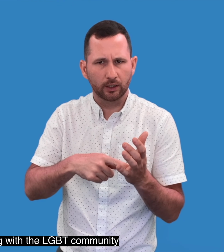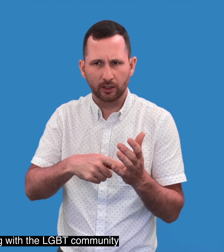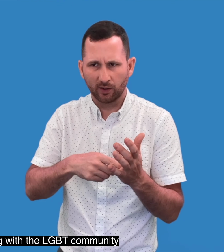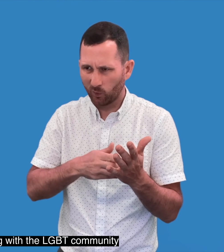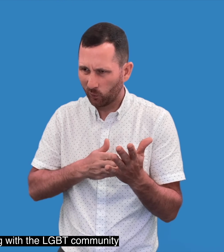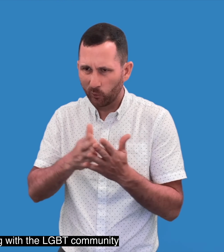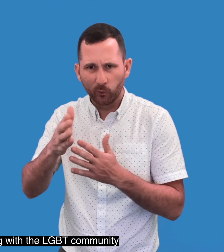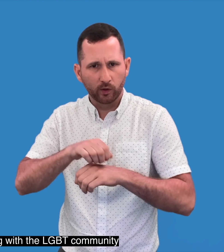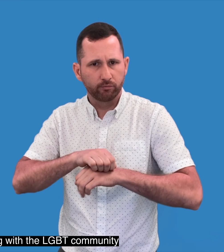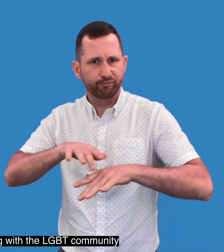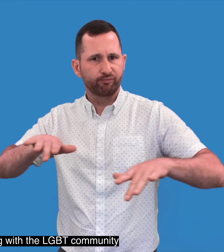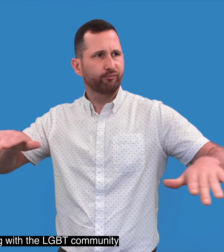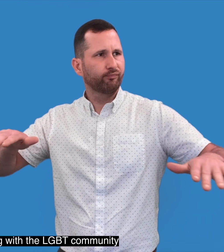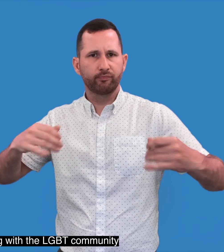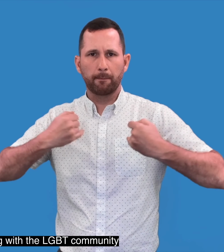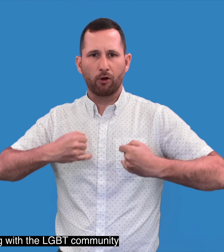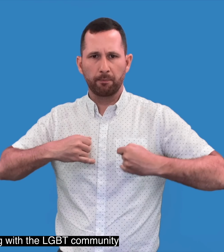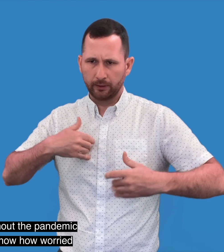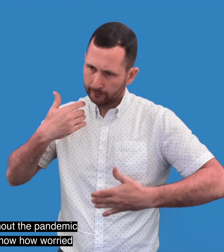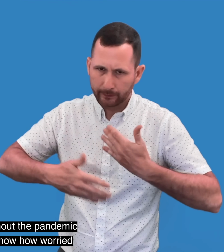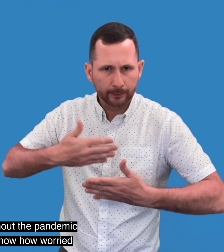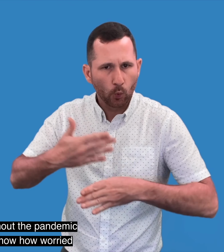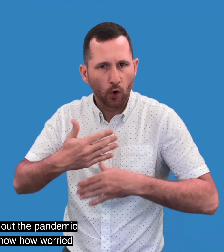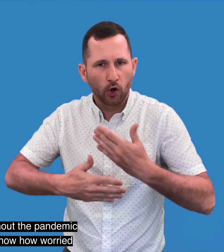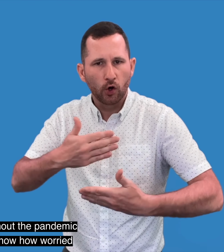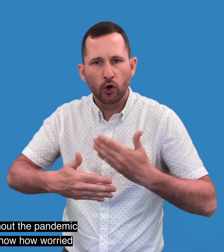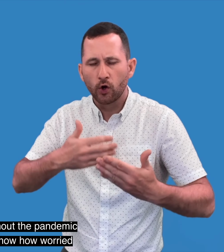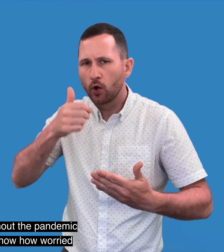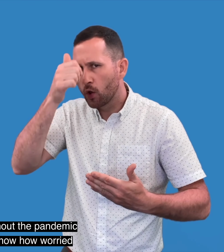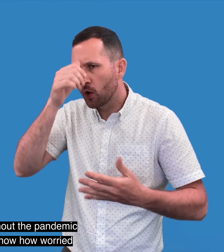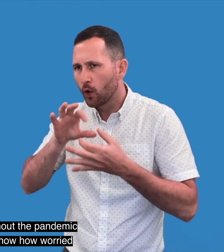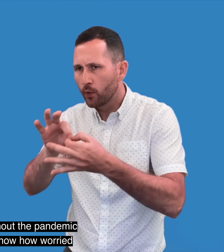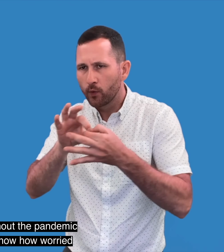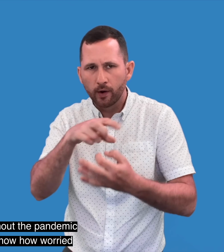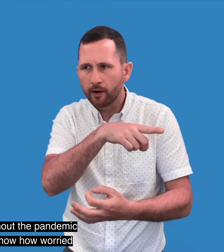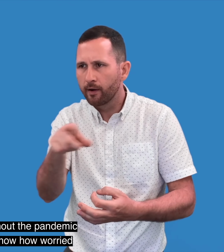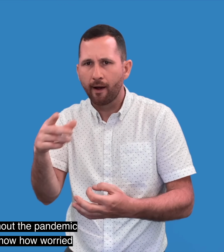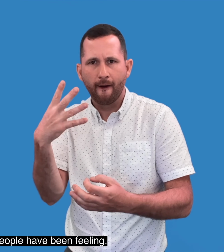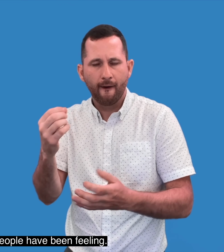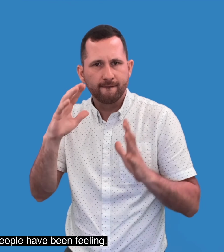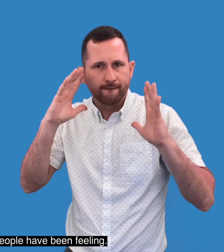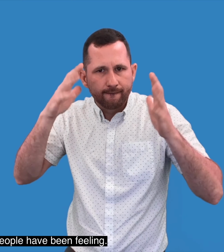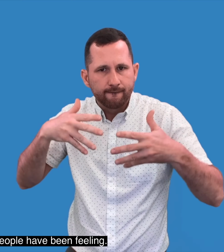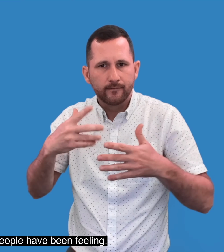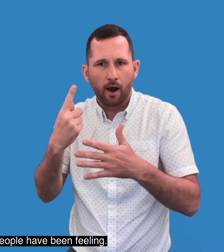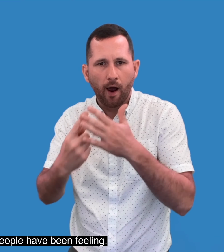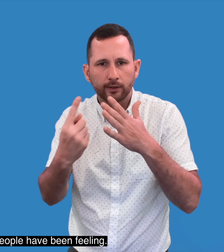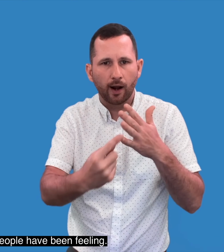I've been working with the LGBT community throughout the pandemic, and I know how worried and isolated people have